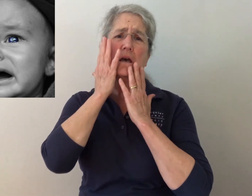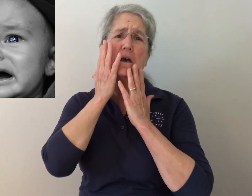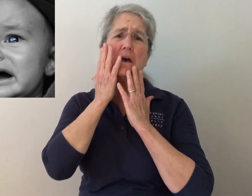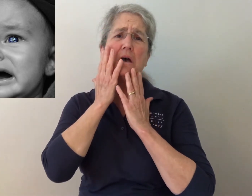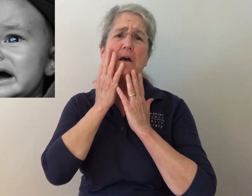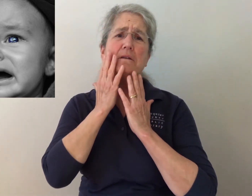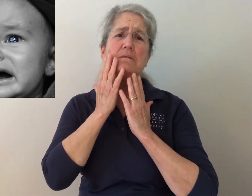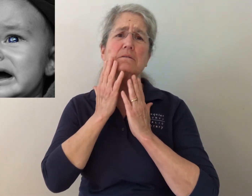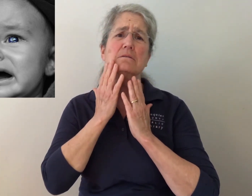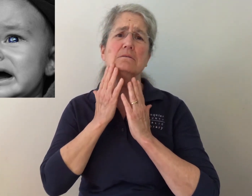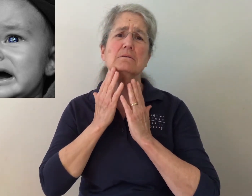Sad.